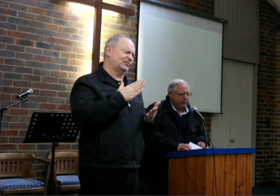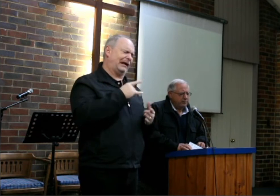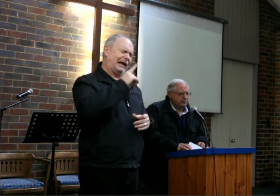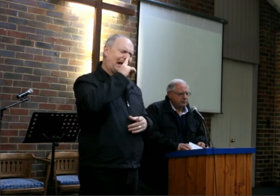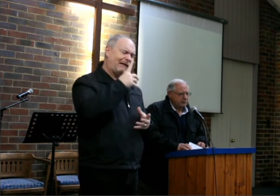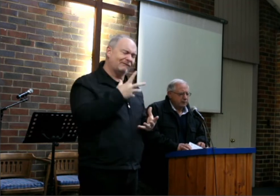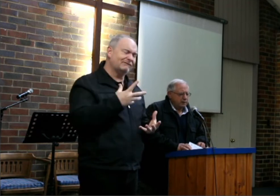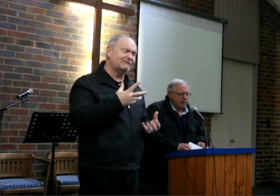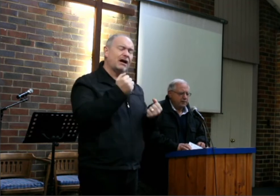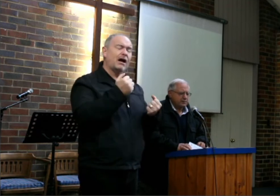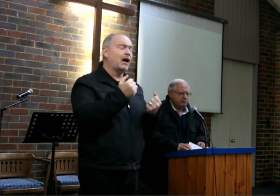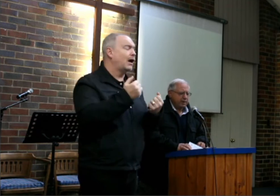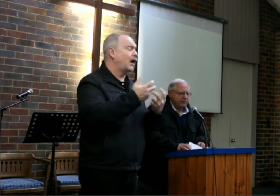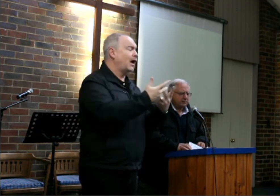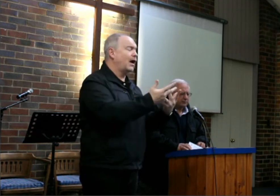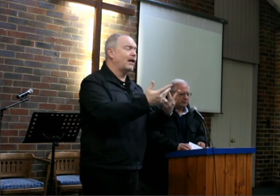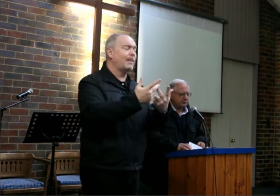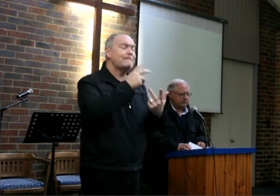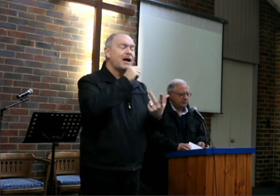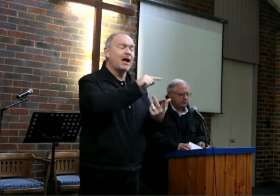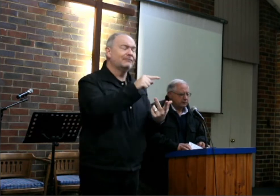be found amongst man.